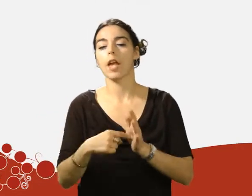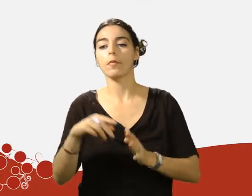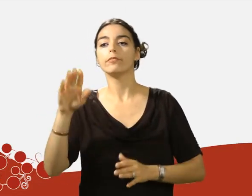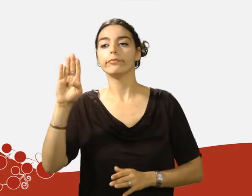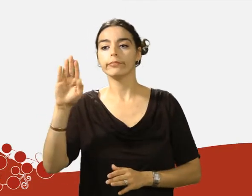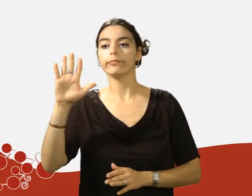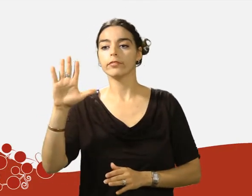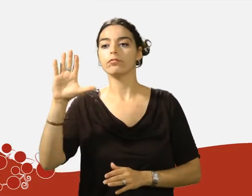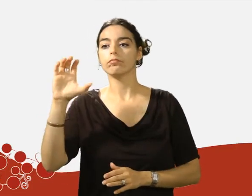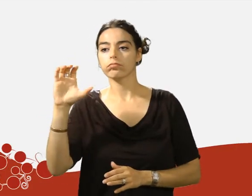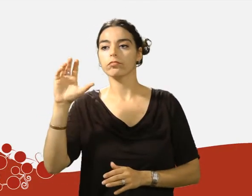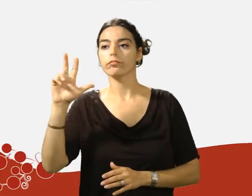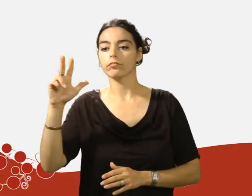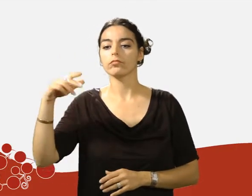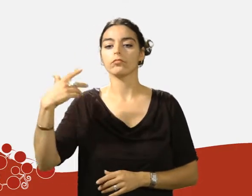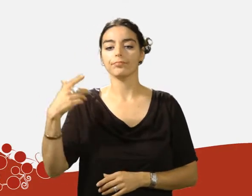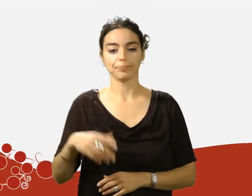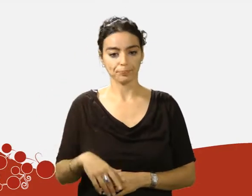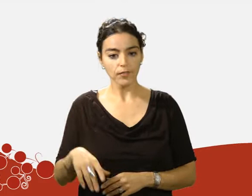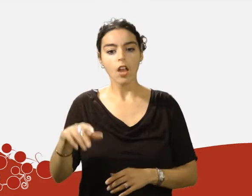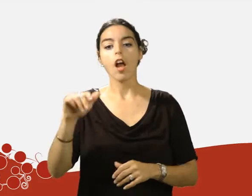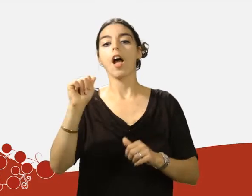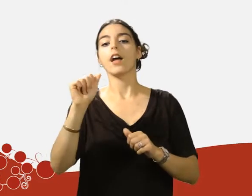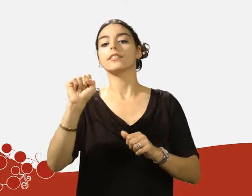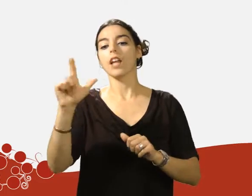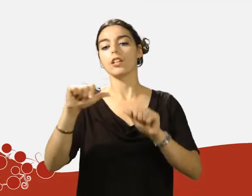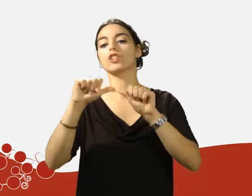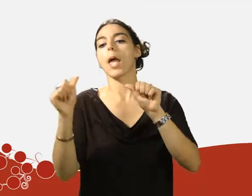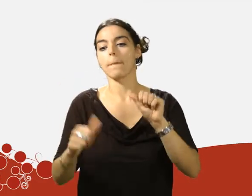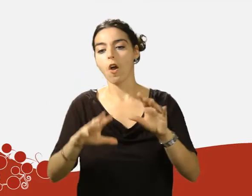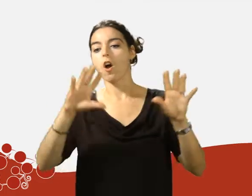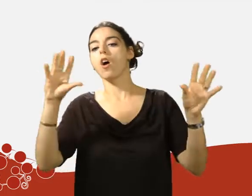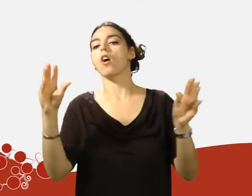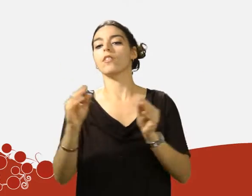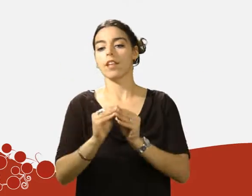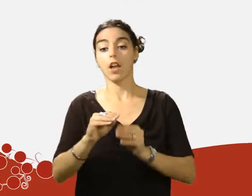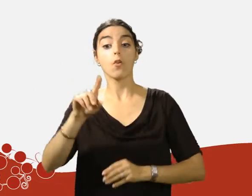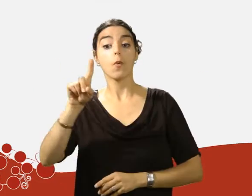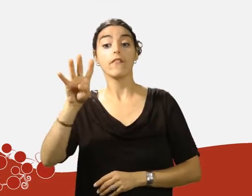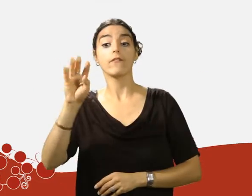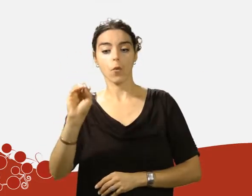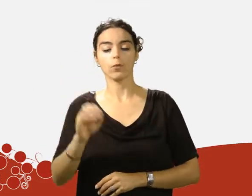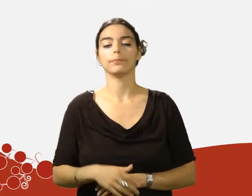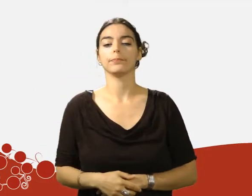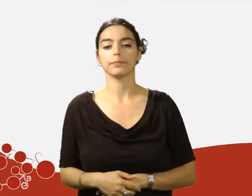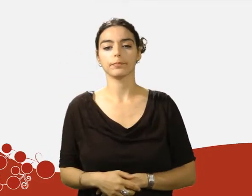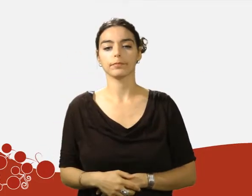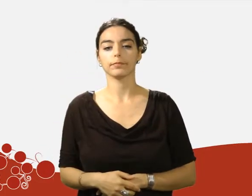Including the 26 hand shapes that represent the letters of the alphabet, there are a total of 140 hand shapes in